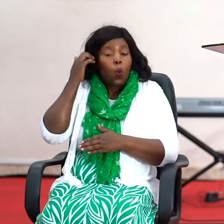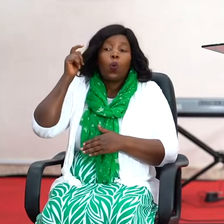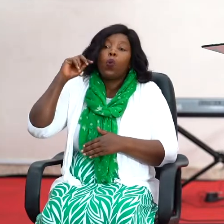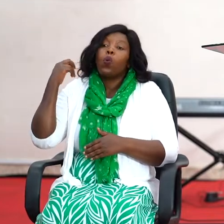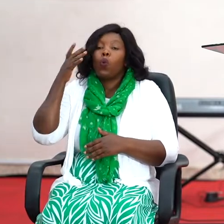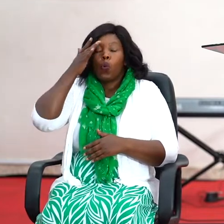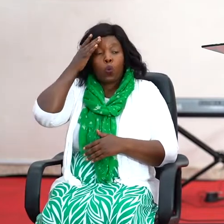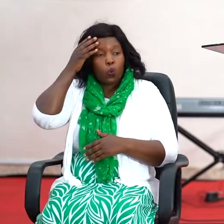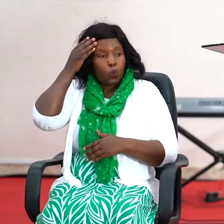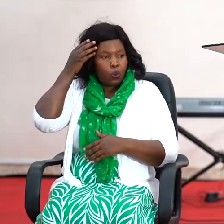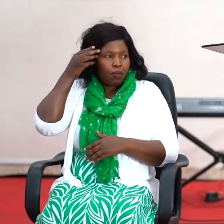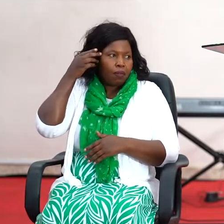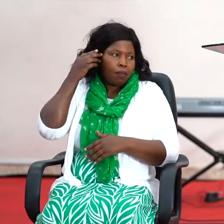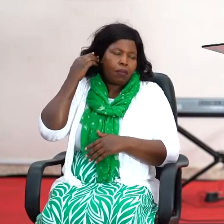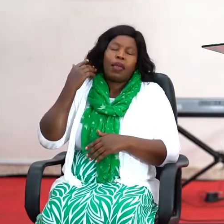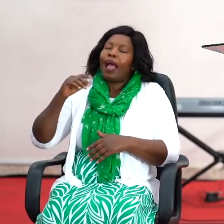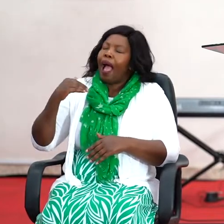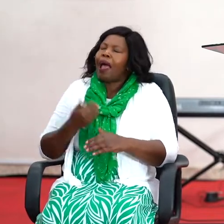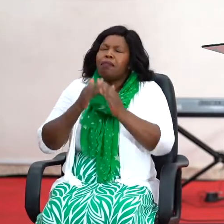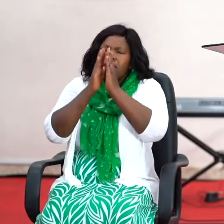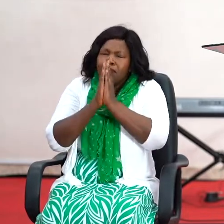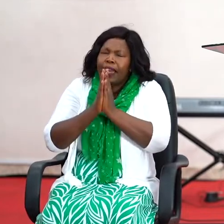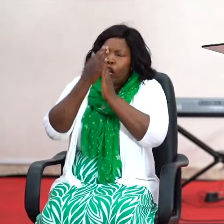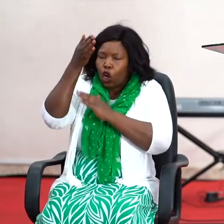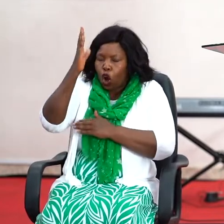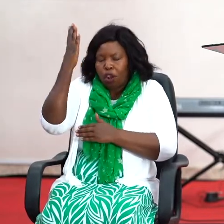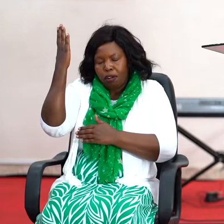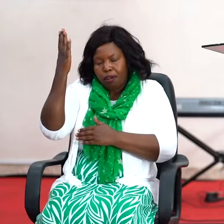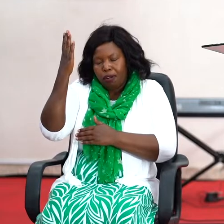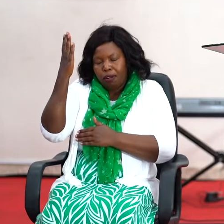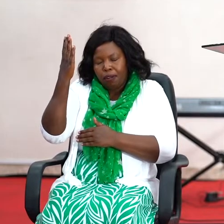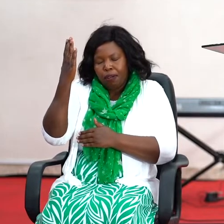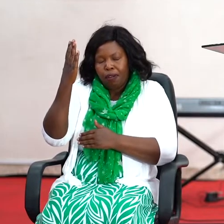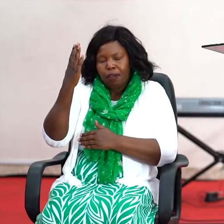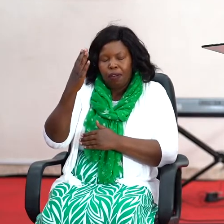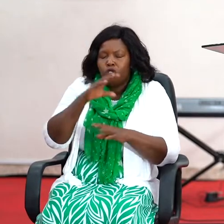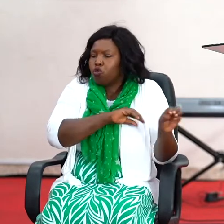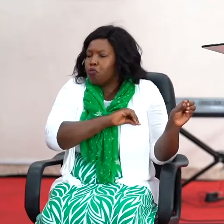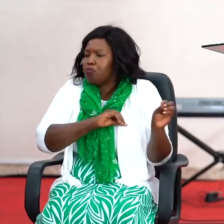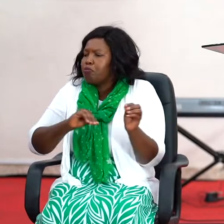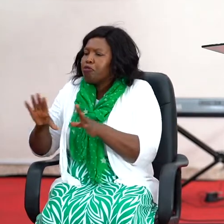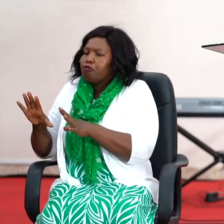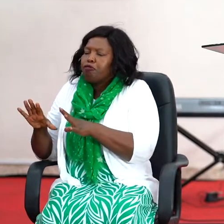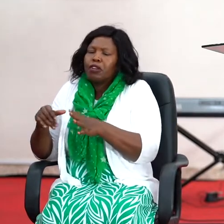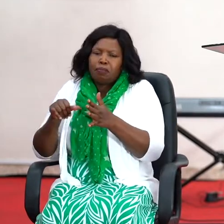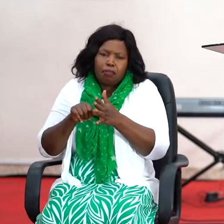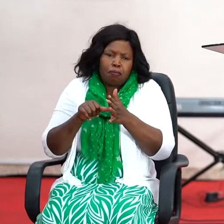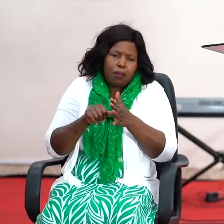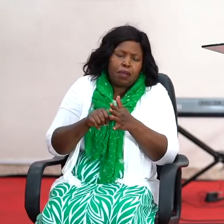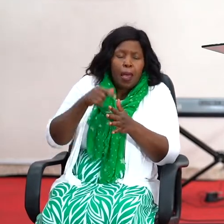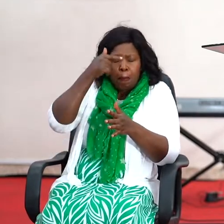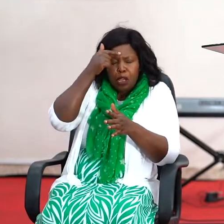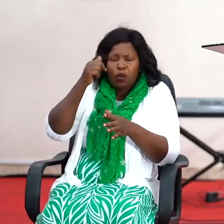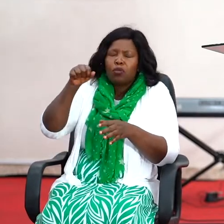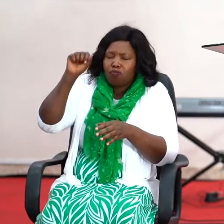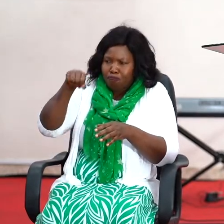God and implore him and to pray to him and ask him to take away the plague because he's able,